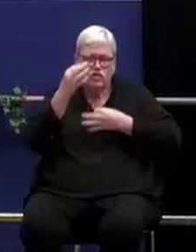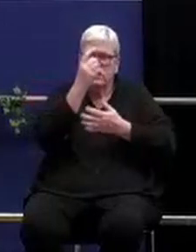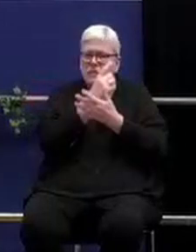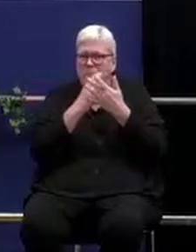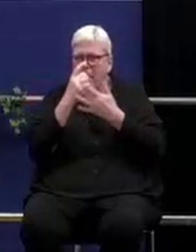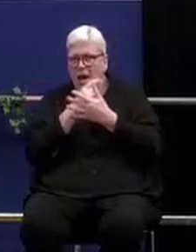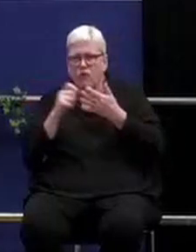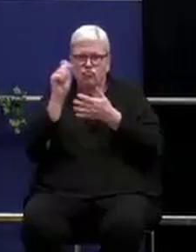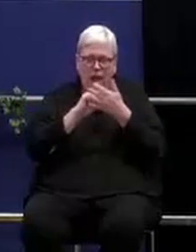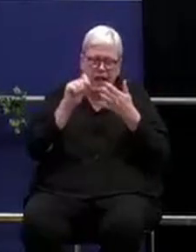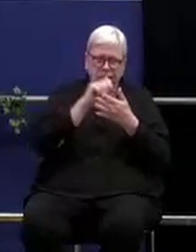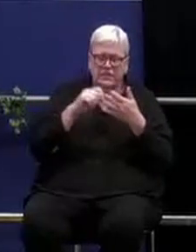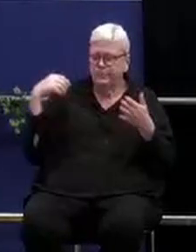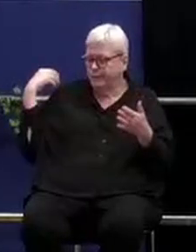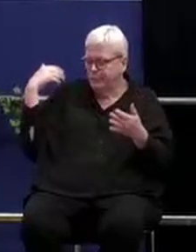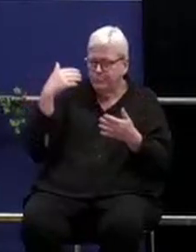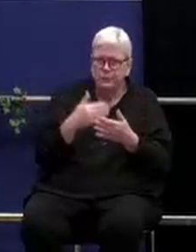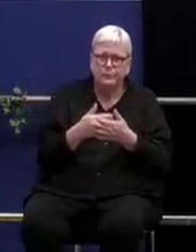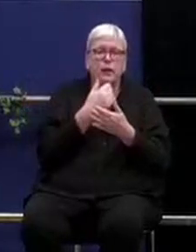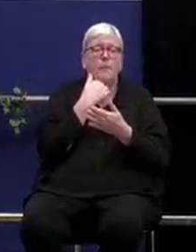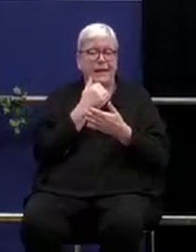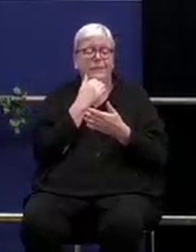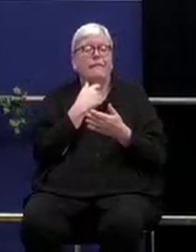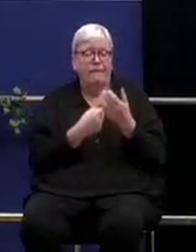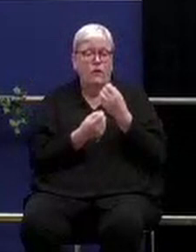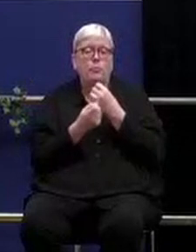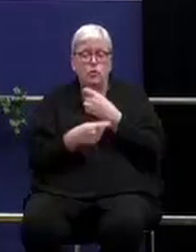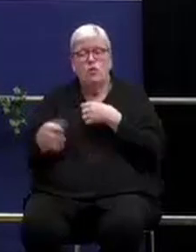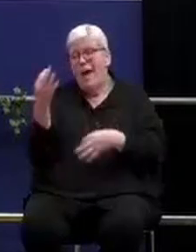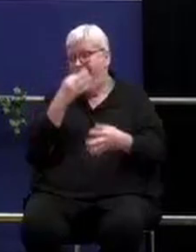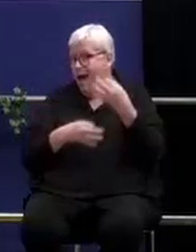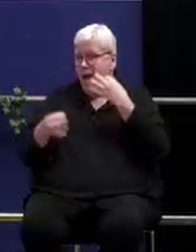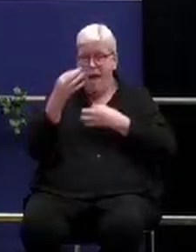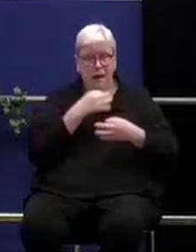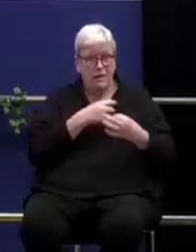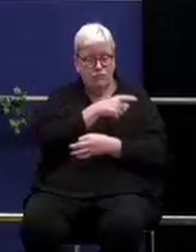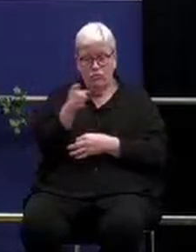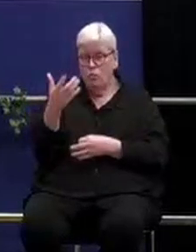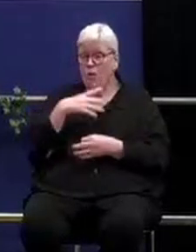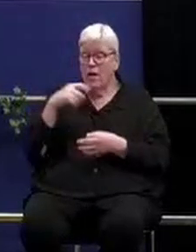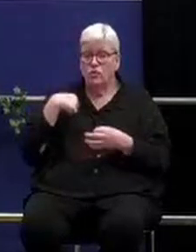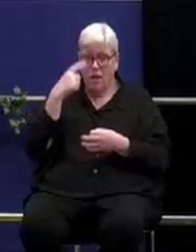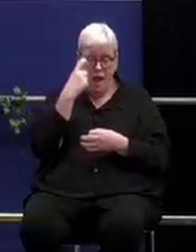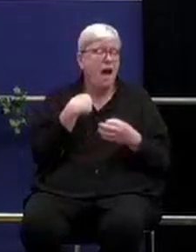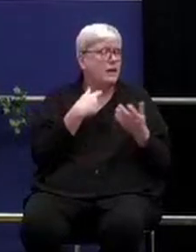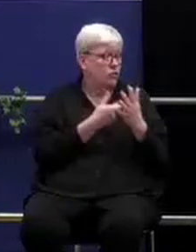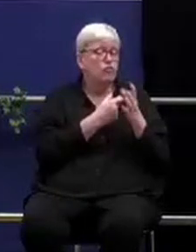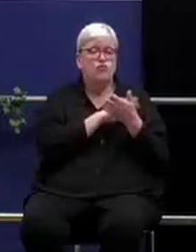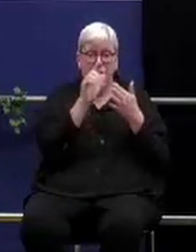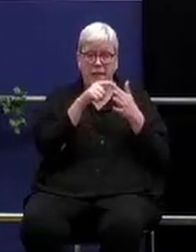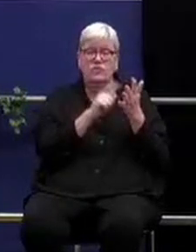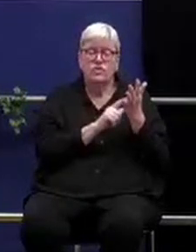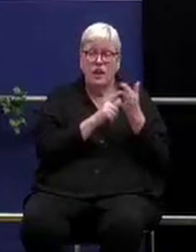journey. And there will be plenty of opportunities for you to ask your burning questions, because as most of you know, Rachelle was